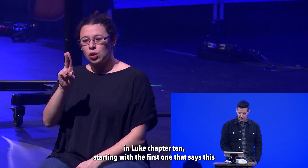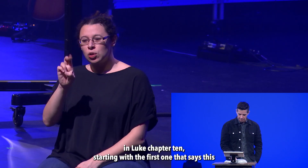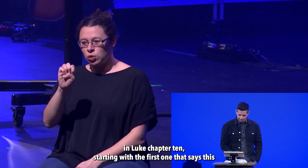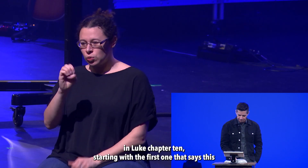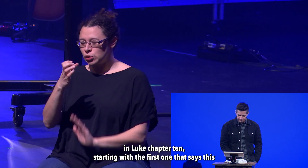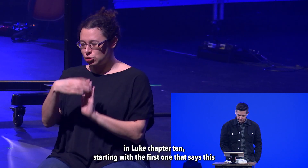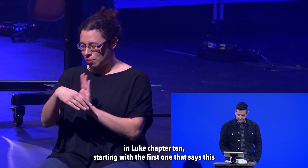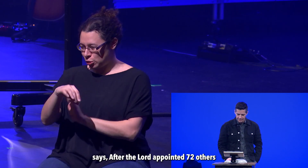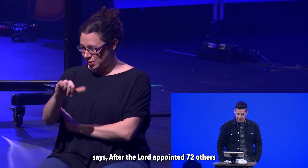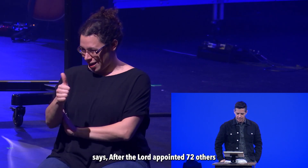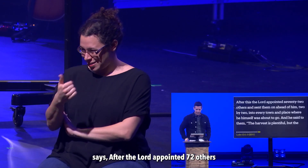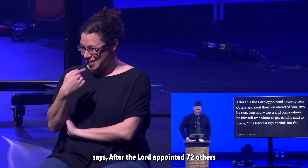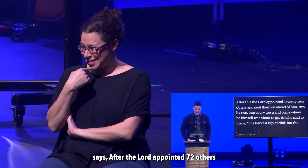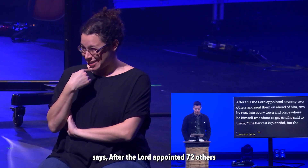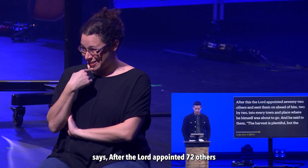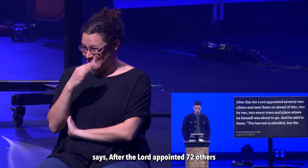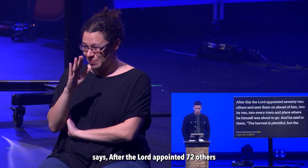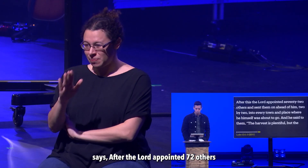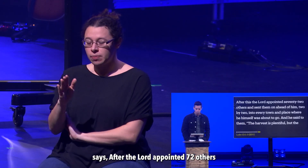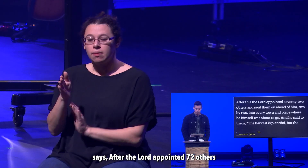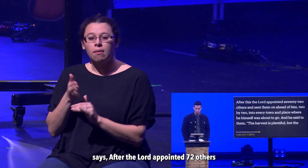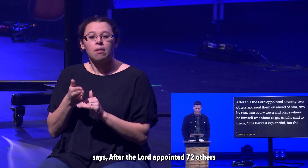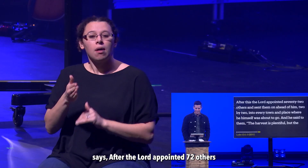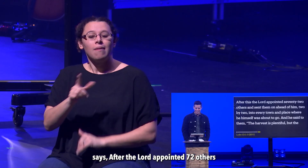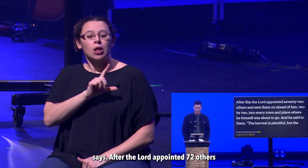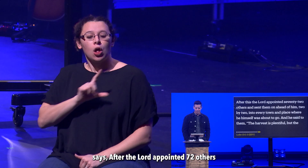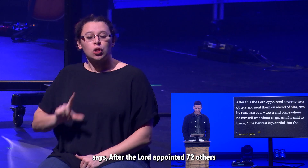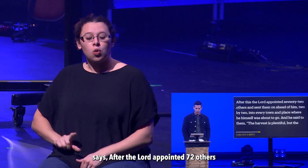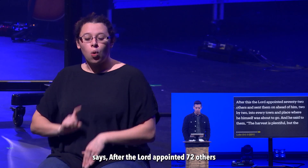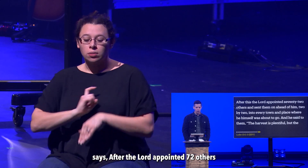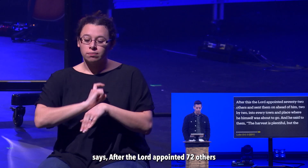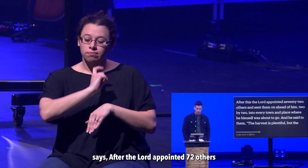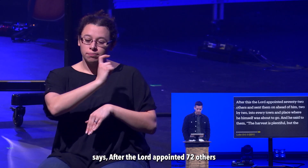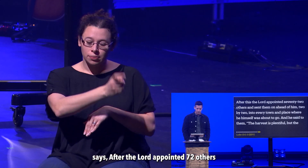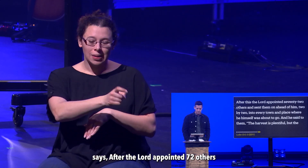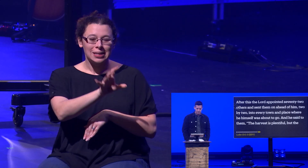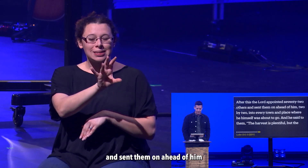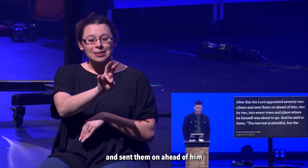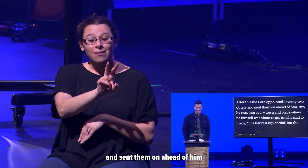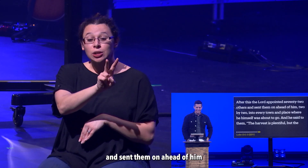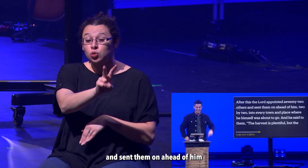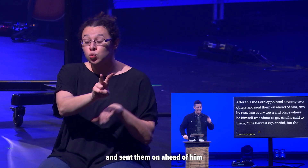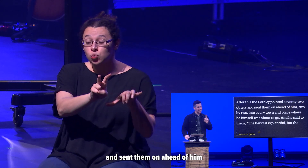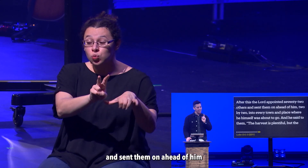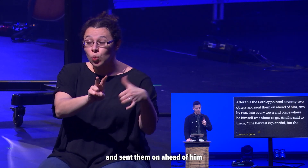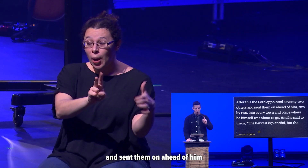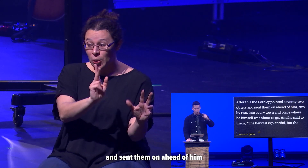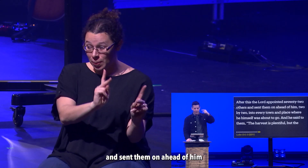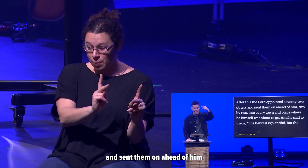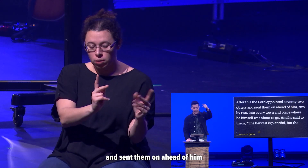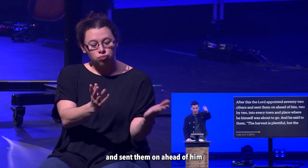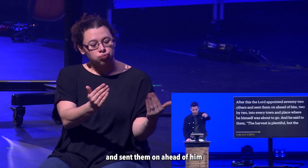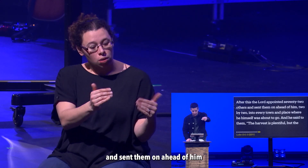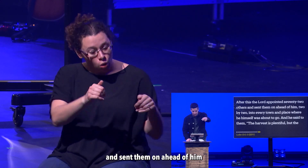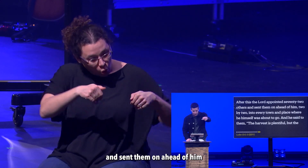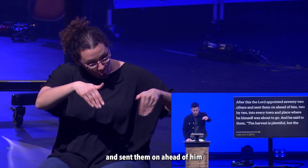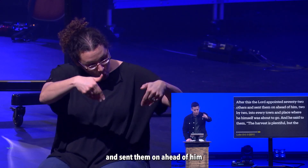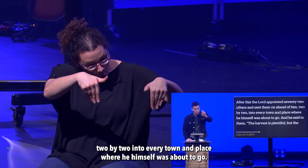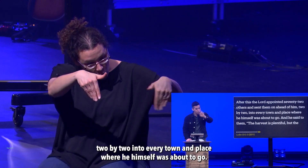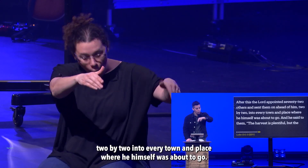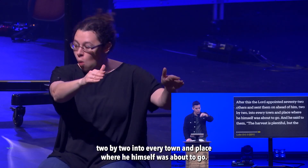1, it says this. It says, after the Lord appointed 72 others, and sent them on ahead of